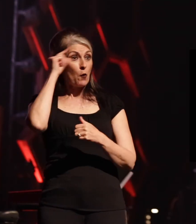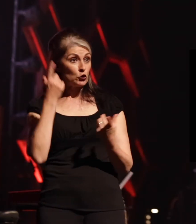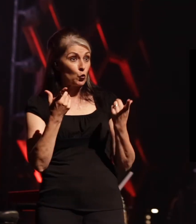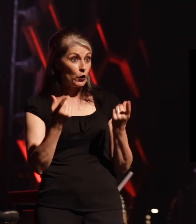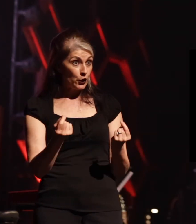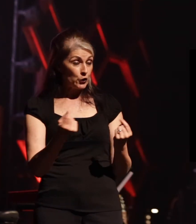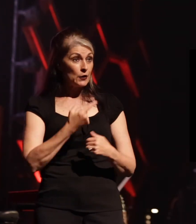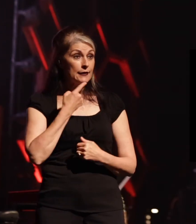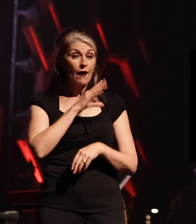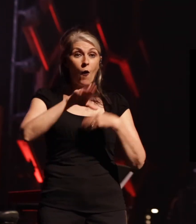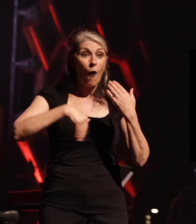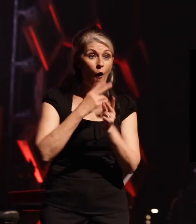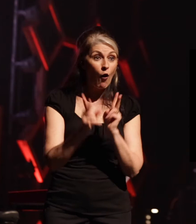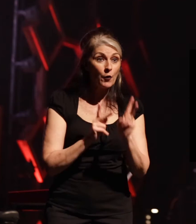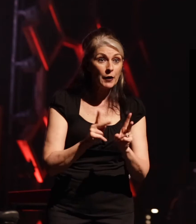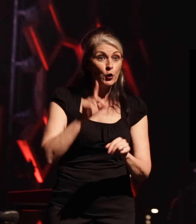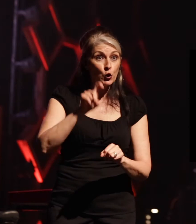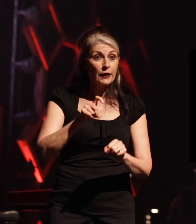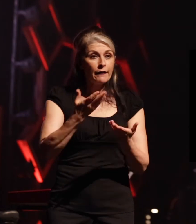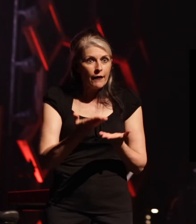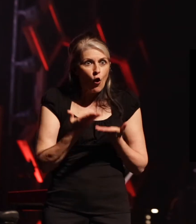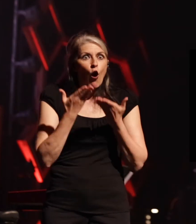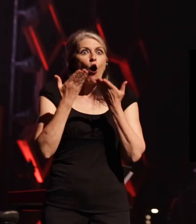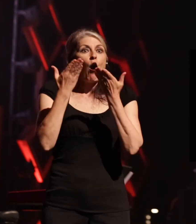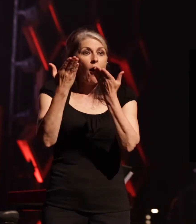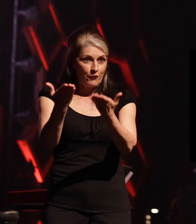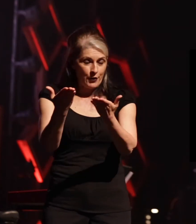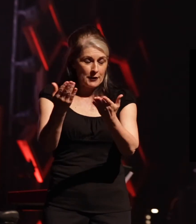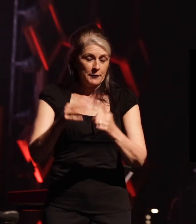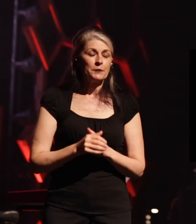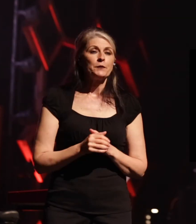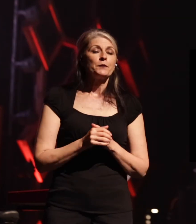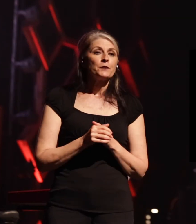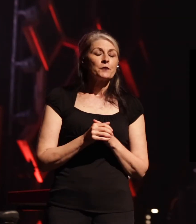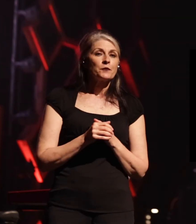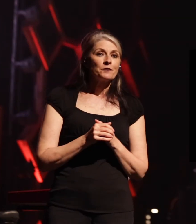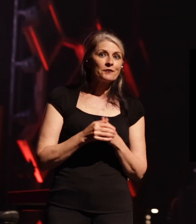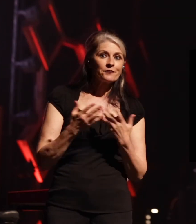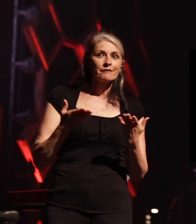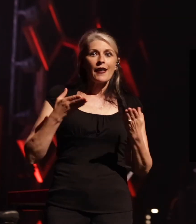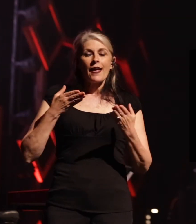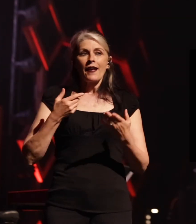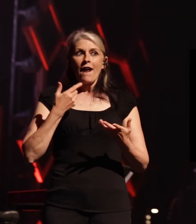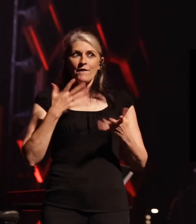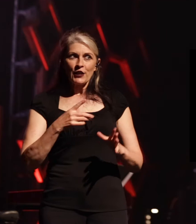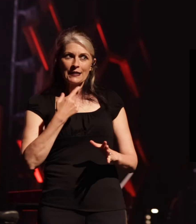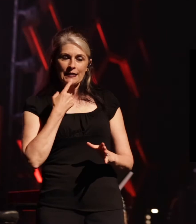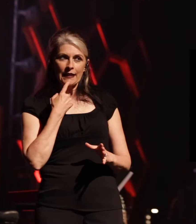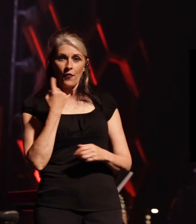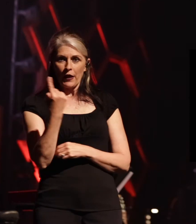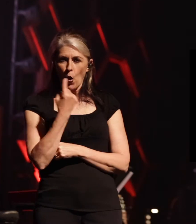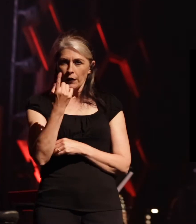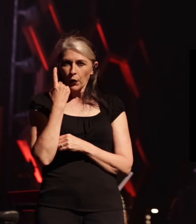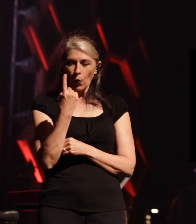people that you need an offering. You're going to take this offering. And after saying this, it was the only ones that had to